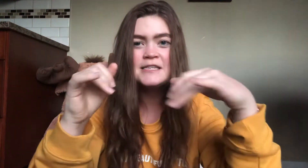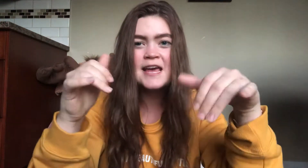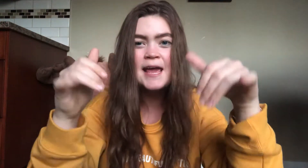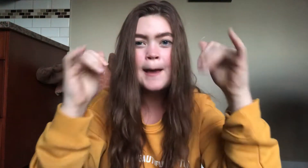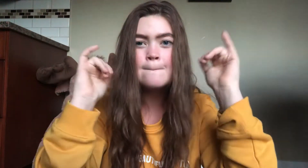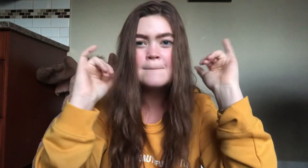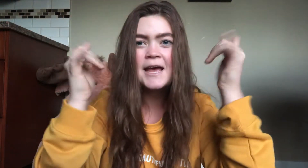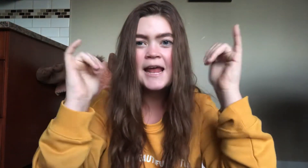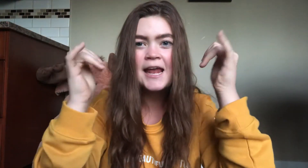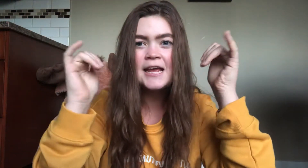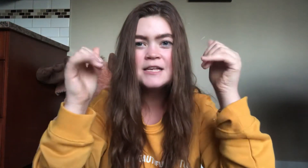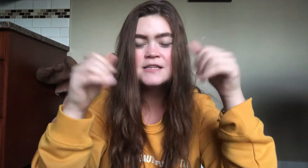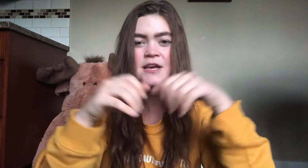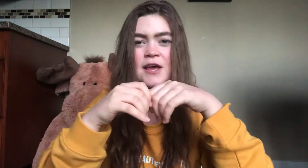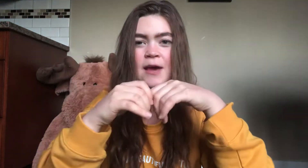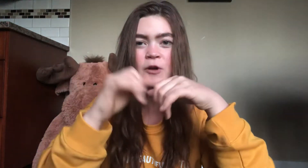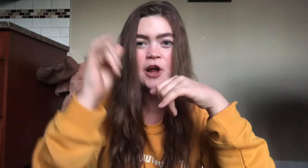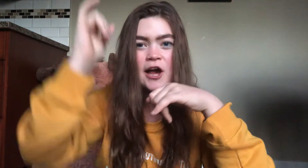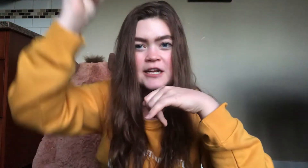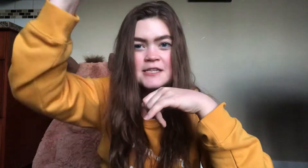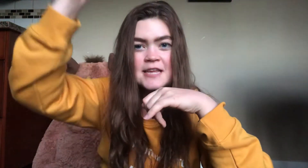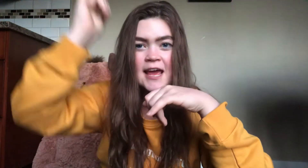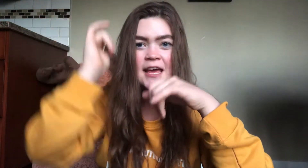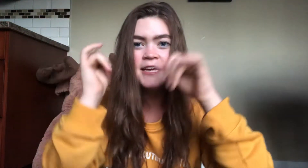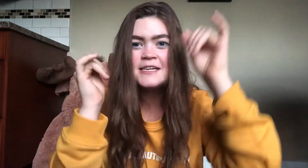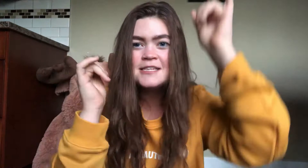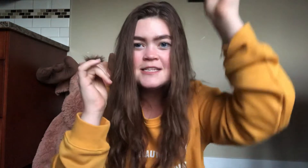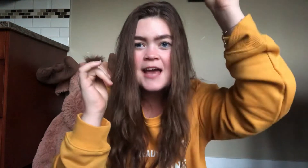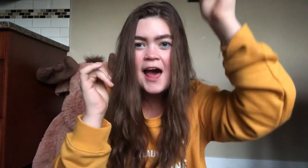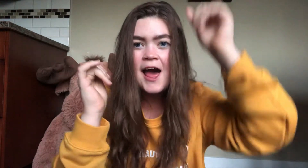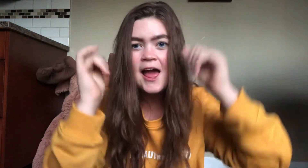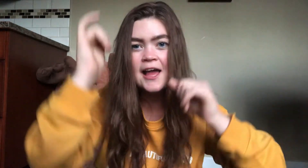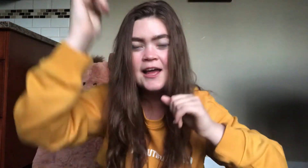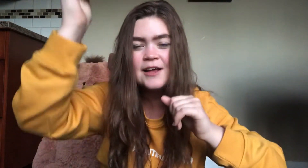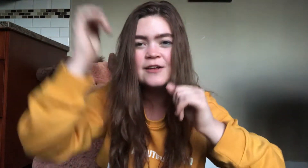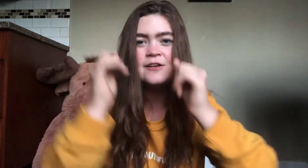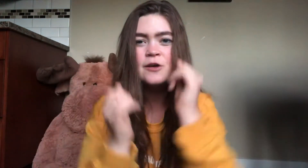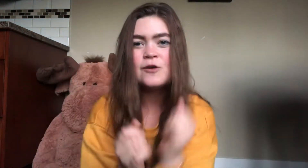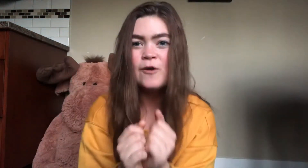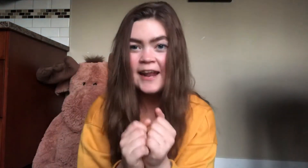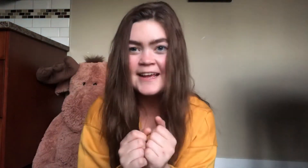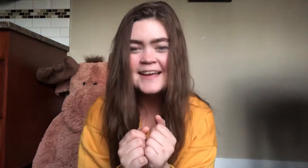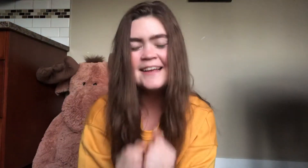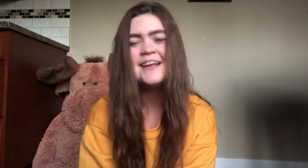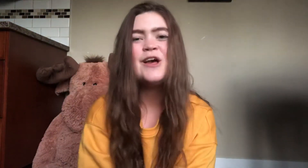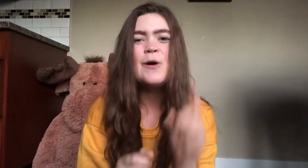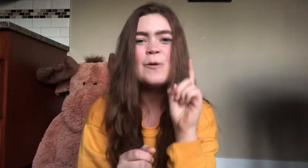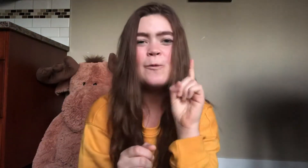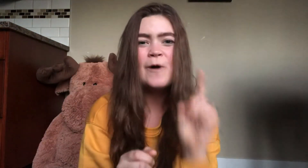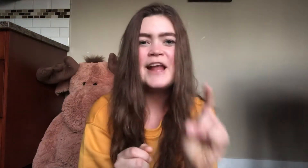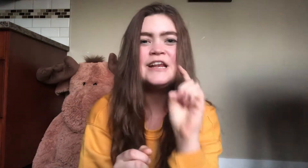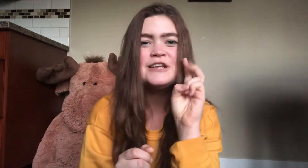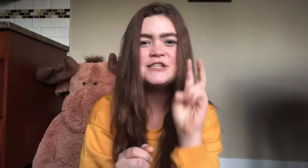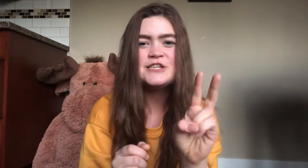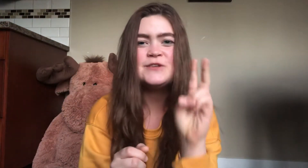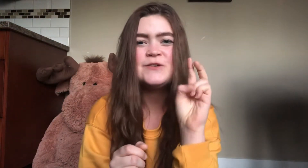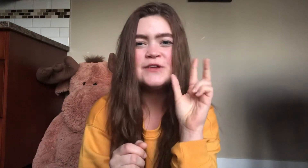say bananas, and we're not gonna say sky. Ready? One, two,